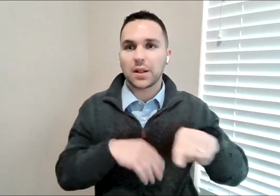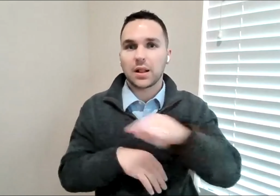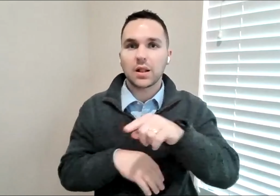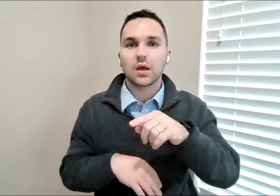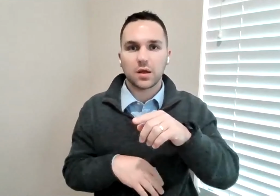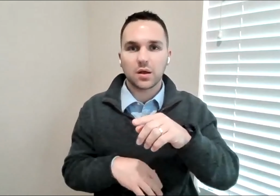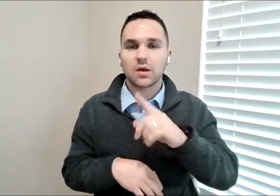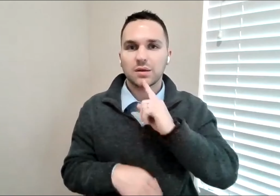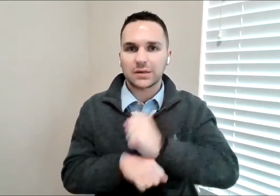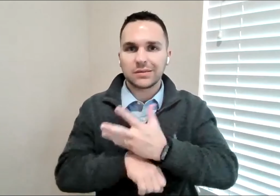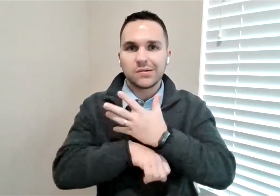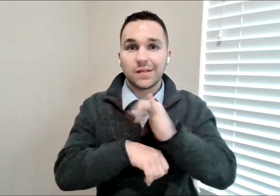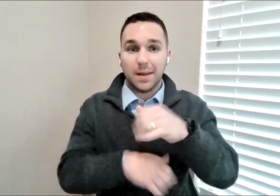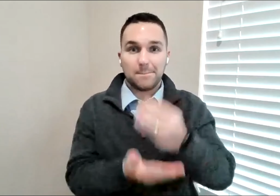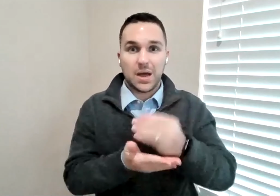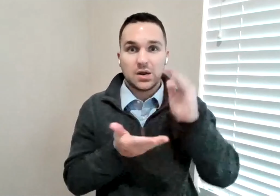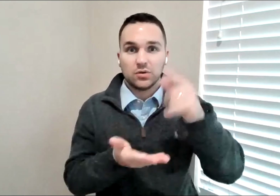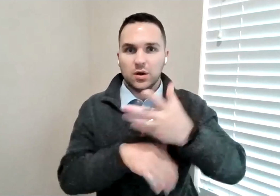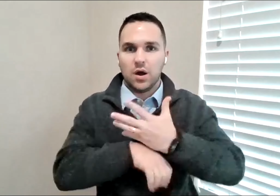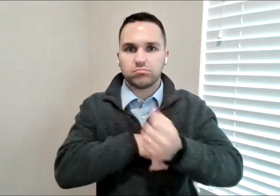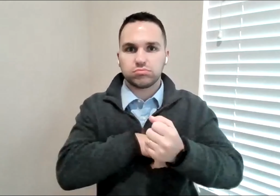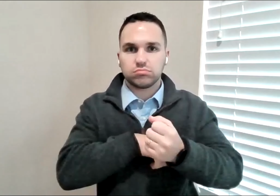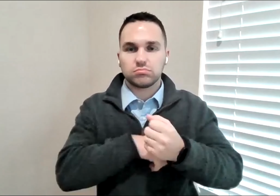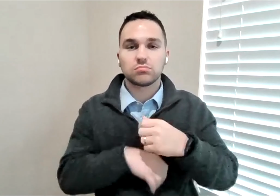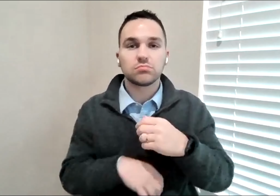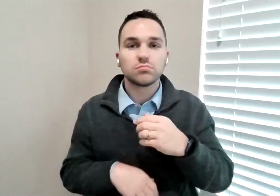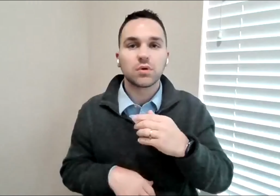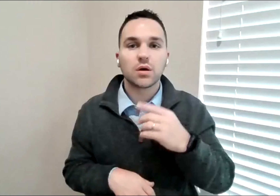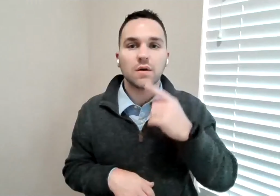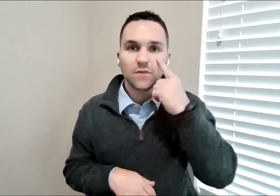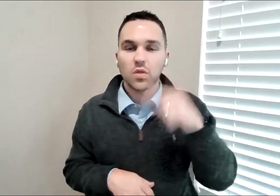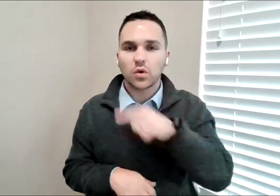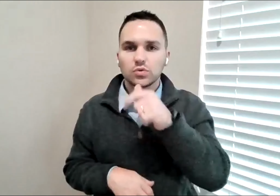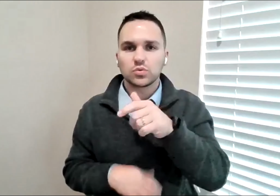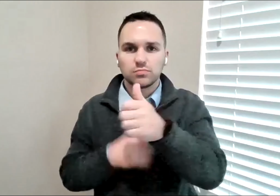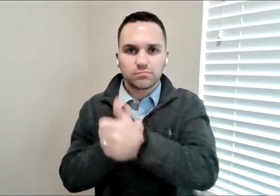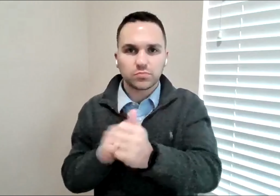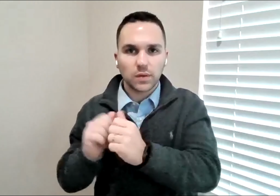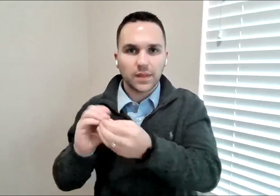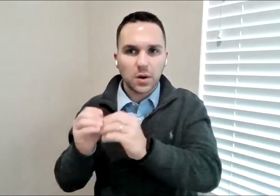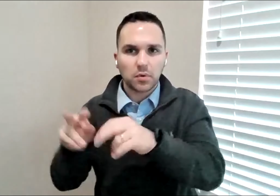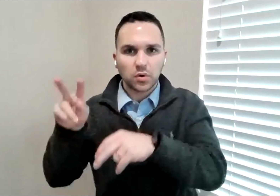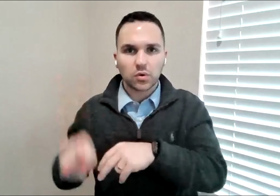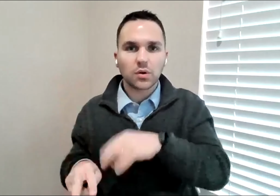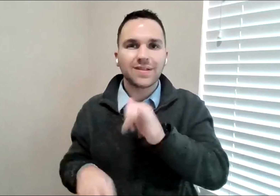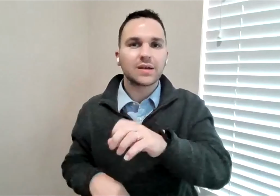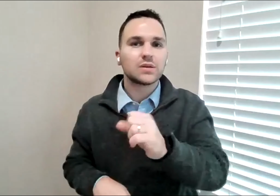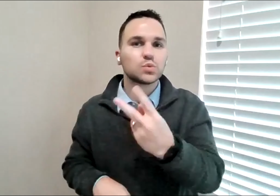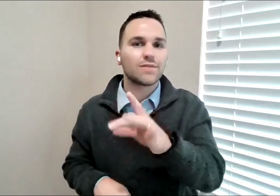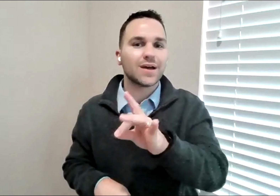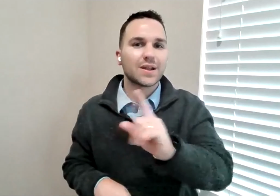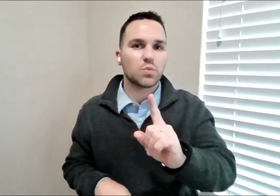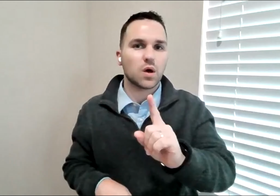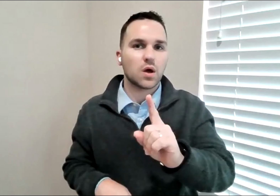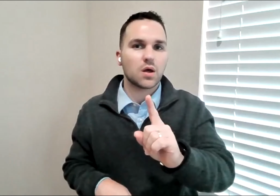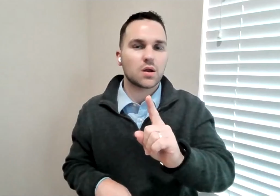that pot of money. So for those who are following the numbers, we're referring to the 1281 pot of money for the Continuum of